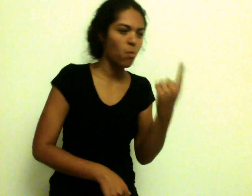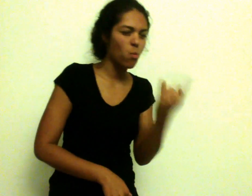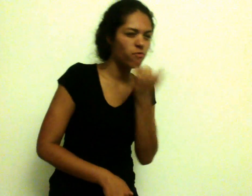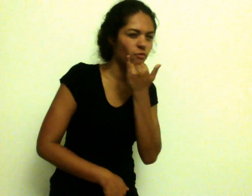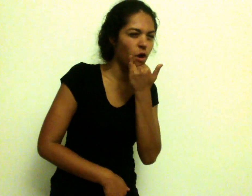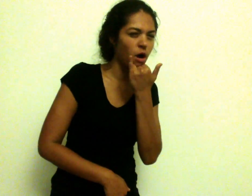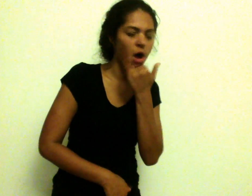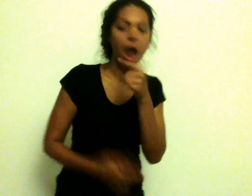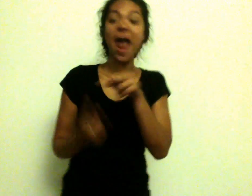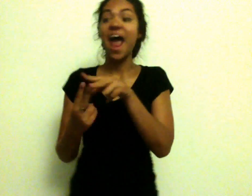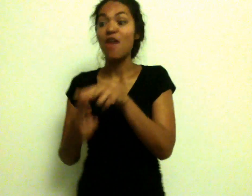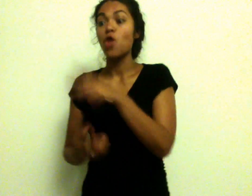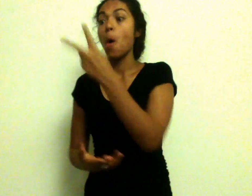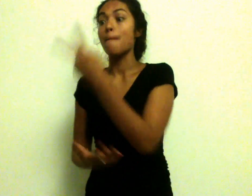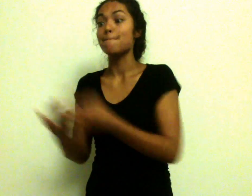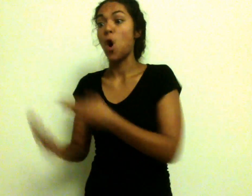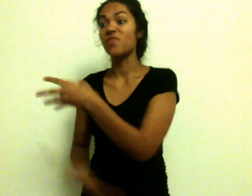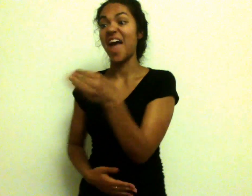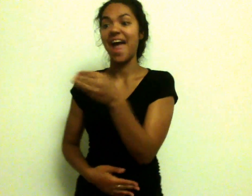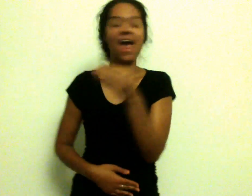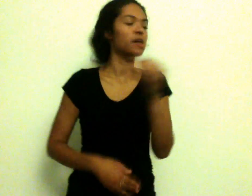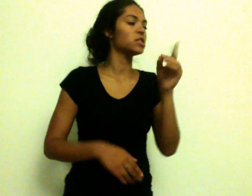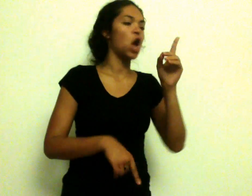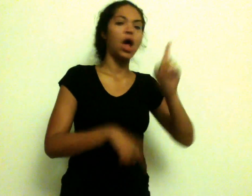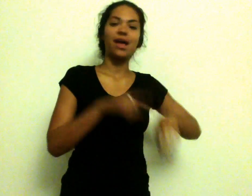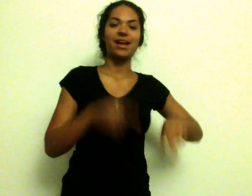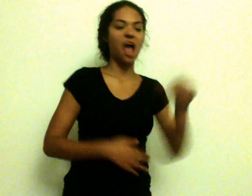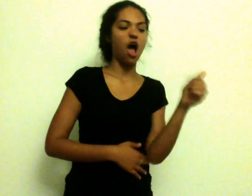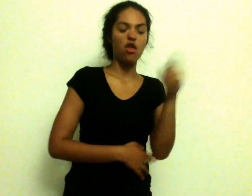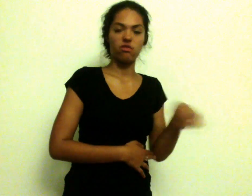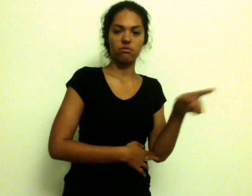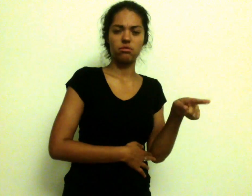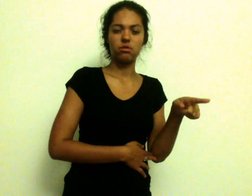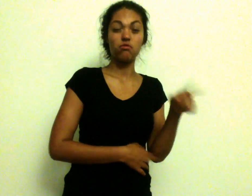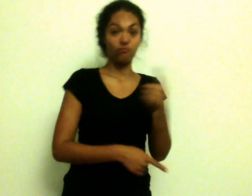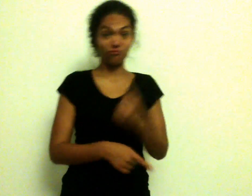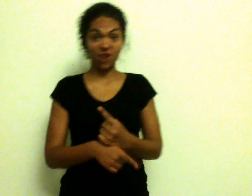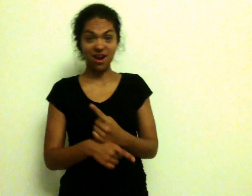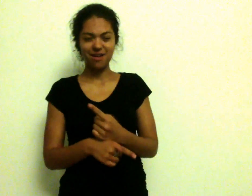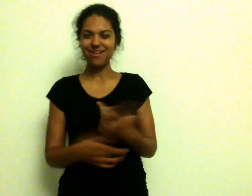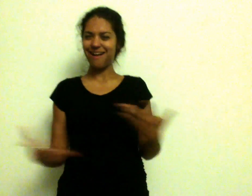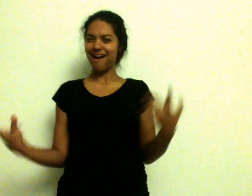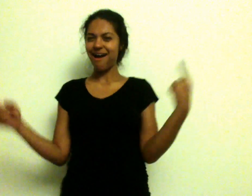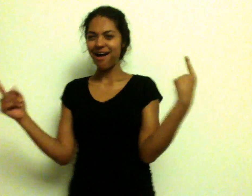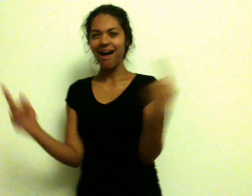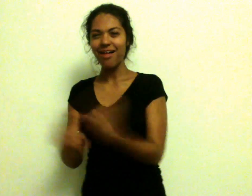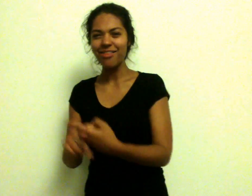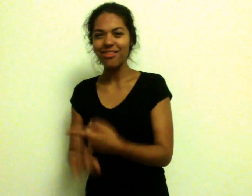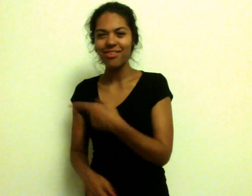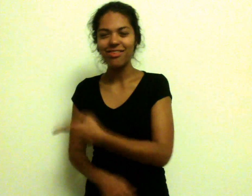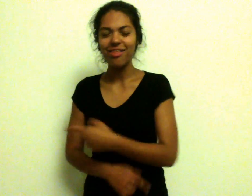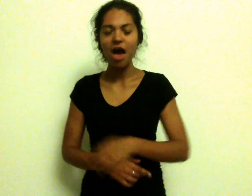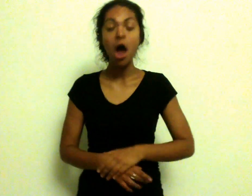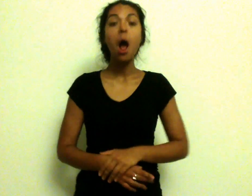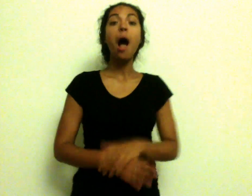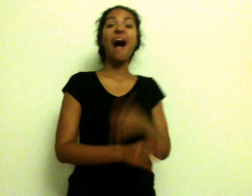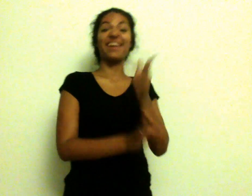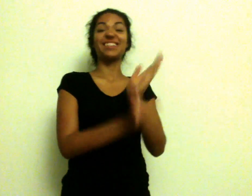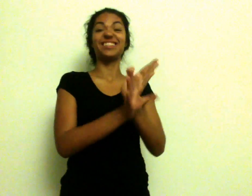That I either use the both-hand system of logic or nothing else. Is that right? At this point, the psychologist looked at